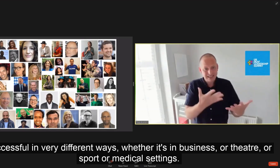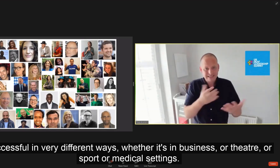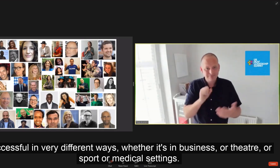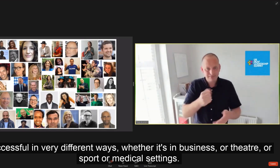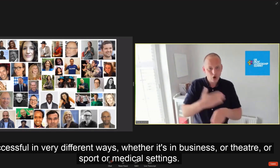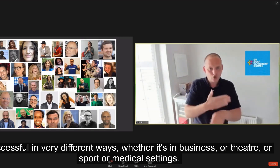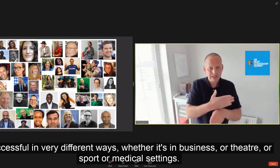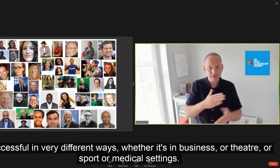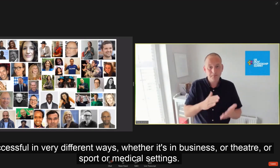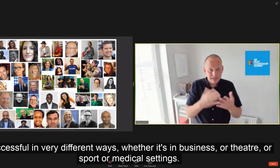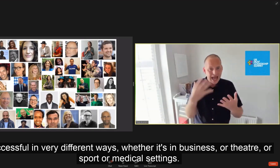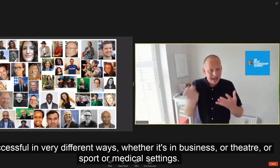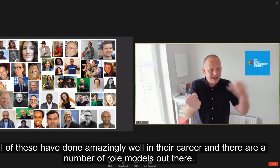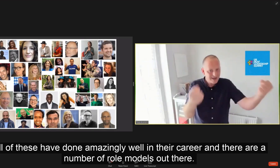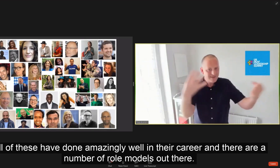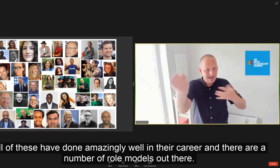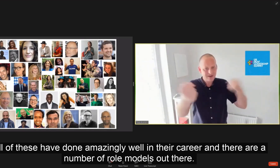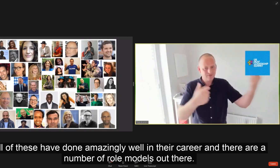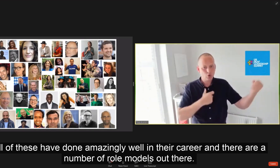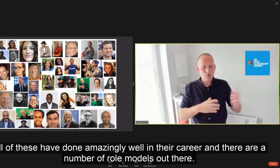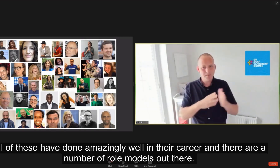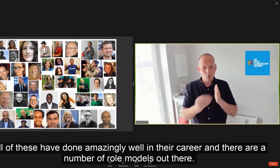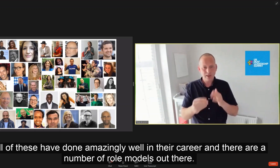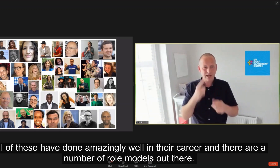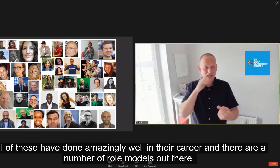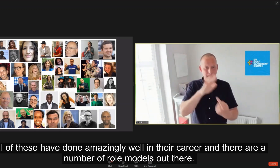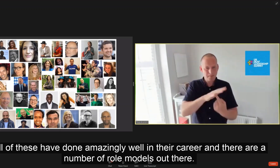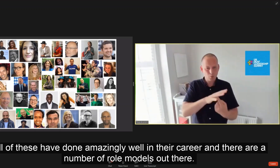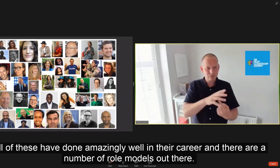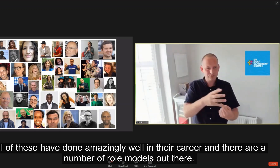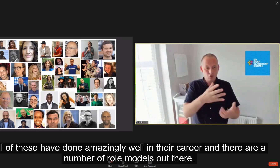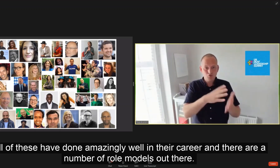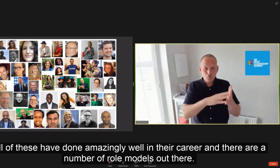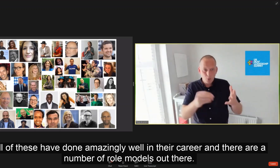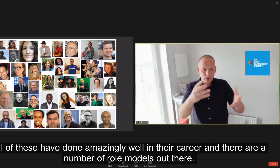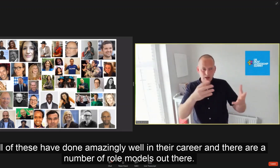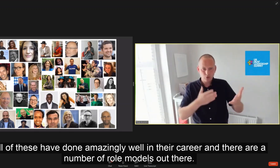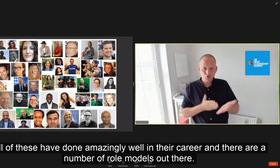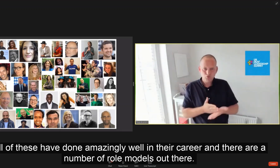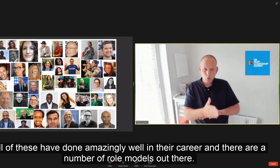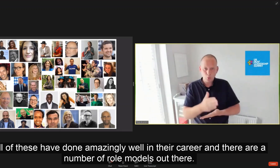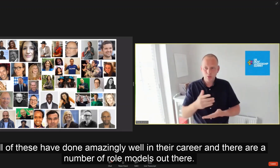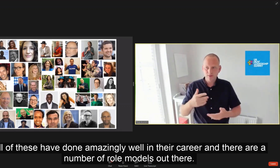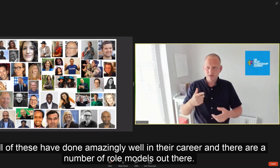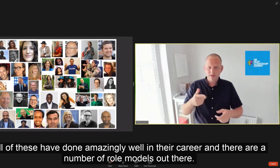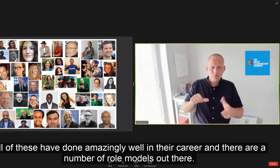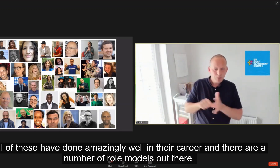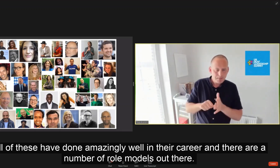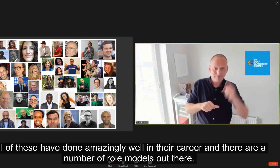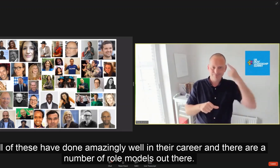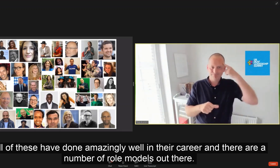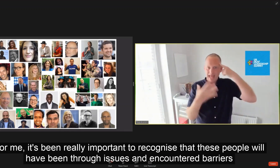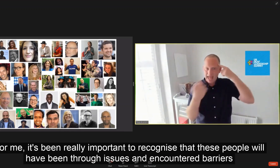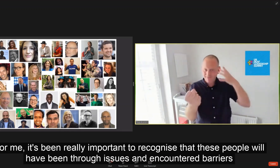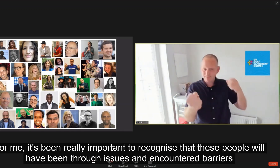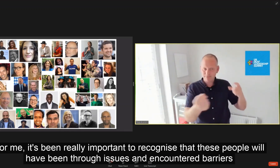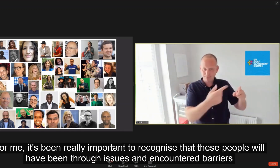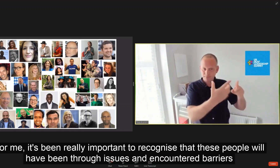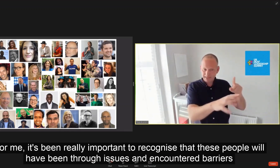medical settings. All of these have done amazingly well in their career, and there are a number of role models out there. And for me, it's been really